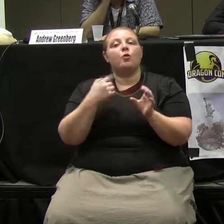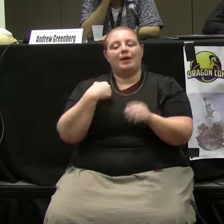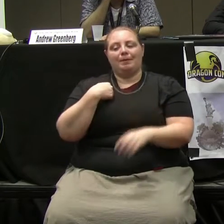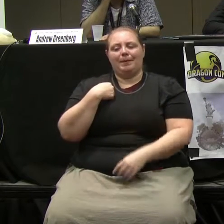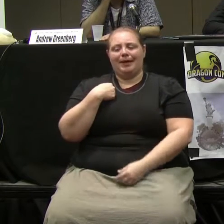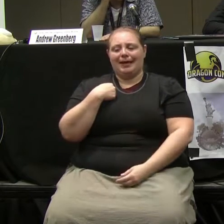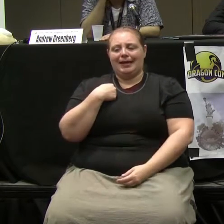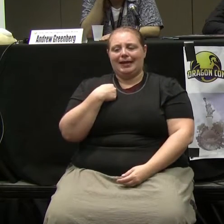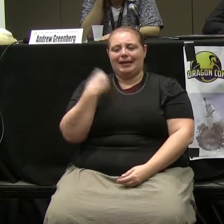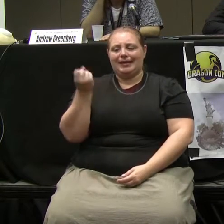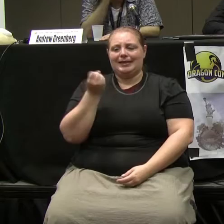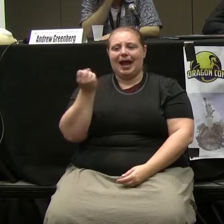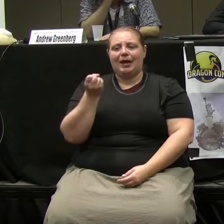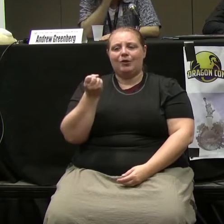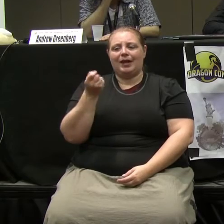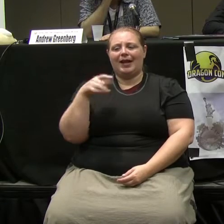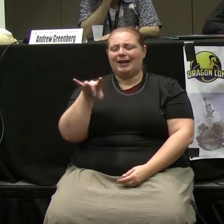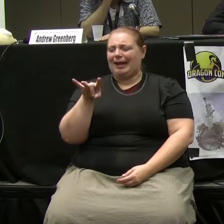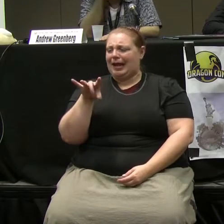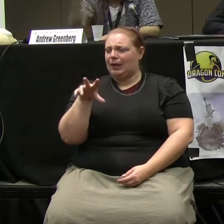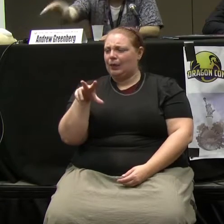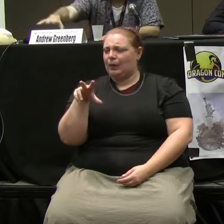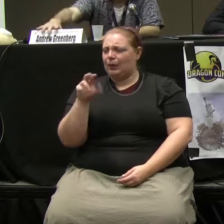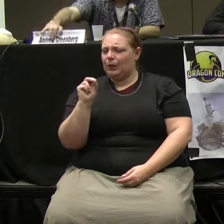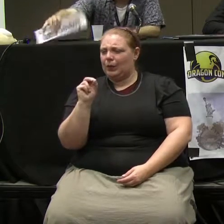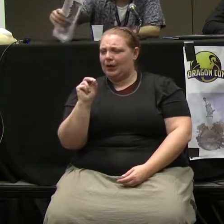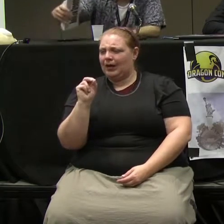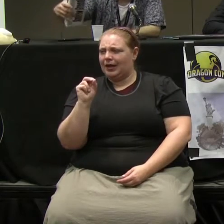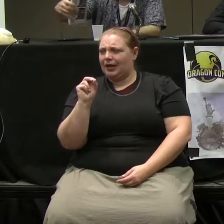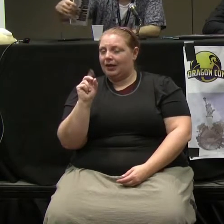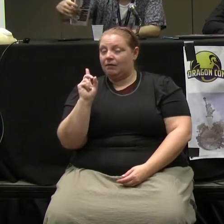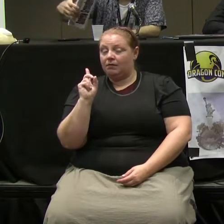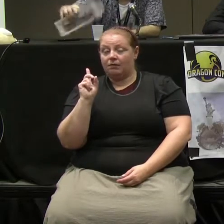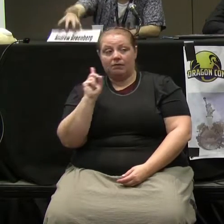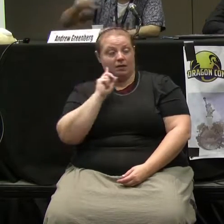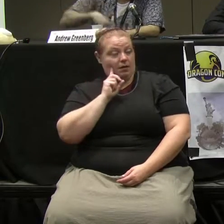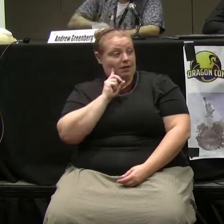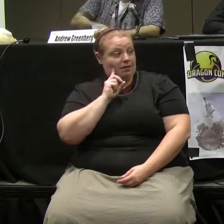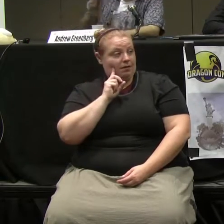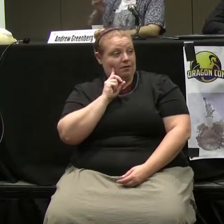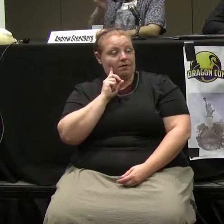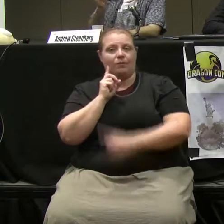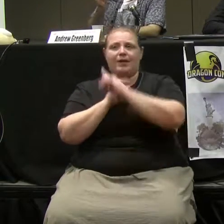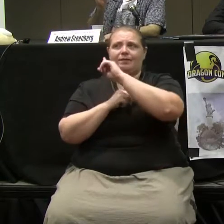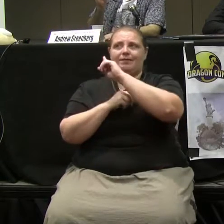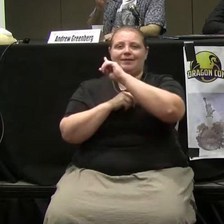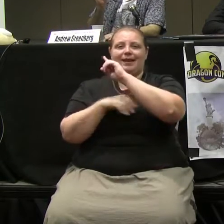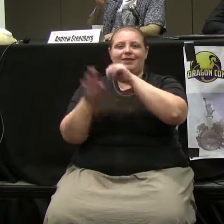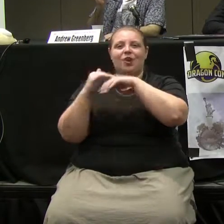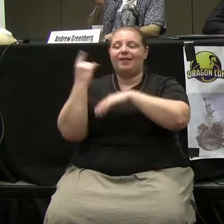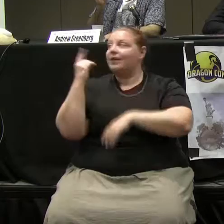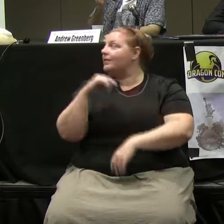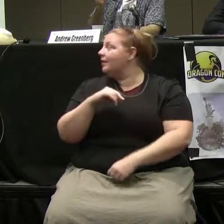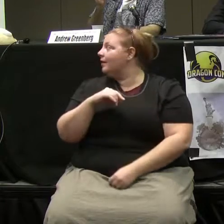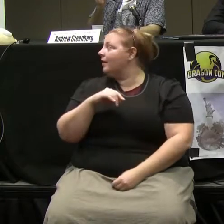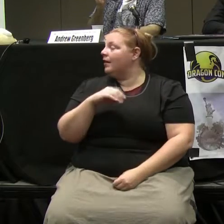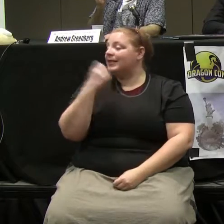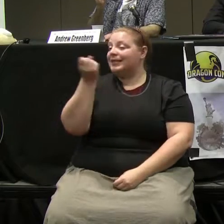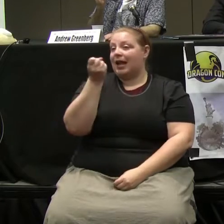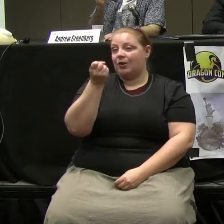me Saturday, 8:30. Is it on this? It's on this, wait a minute. Join me